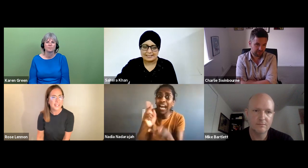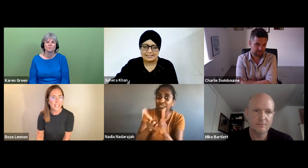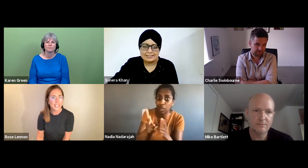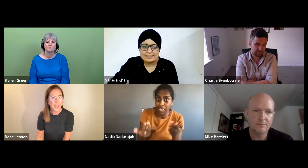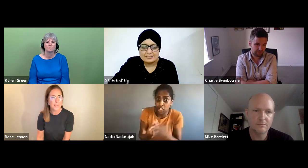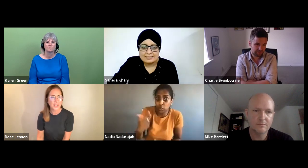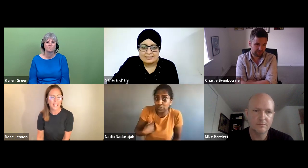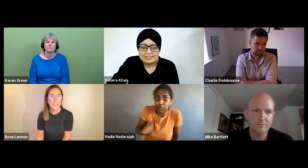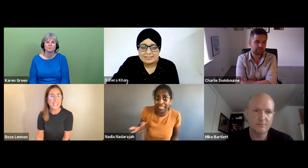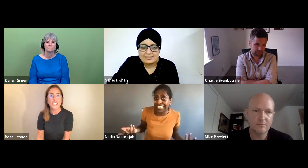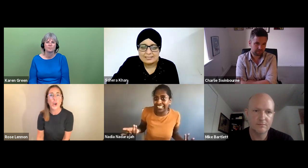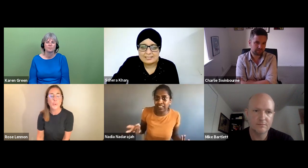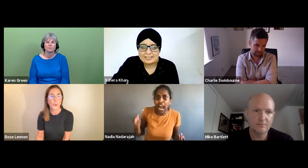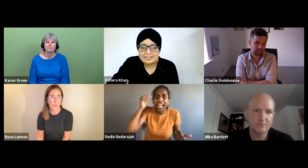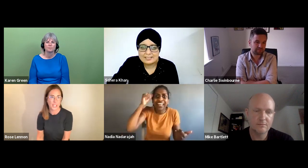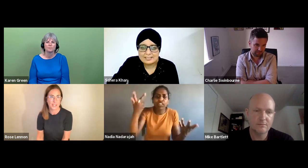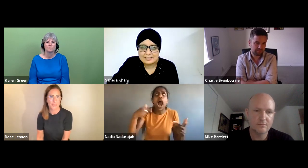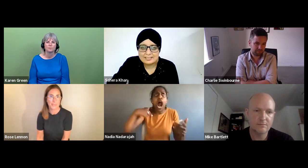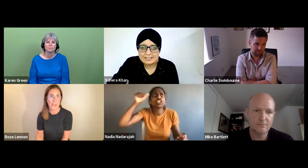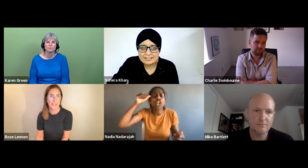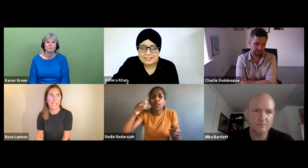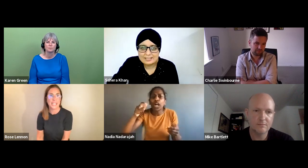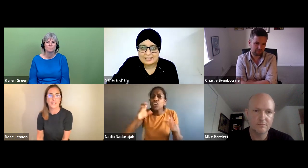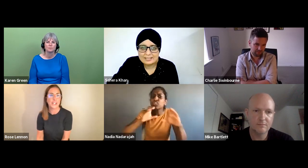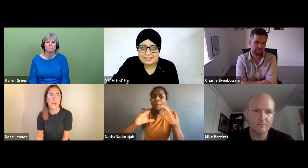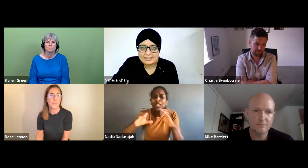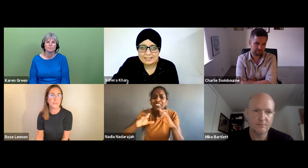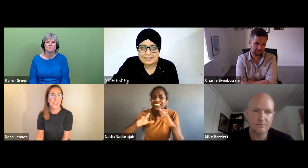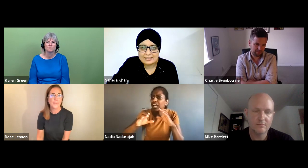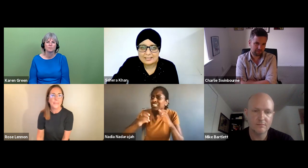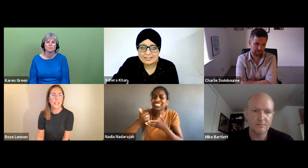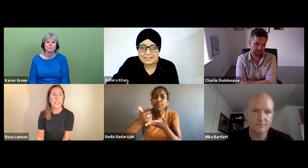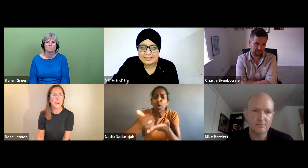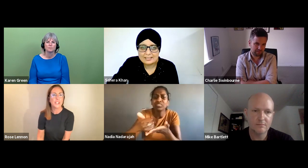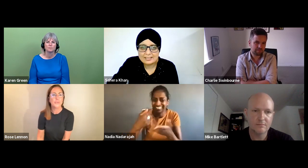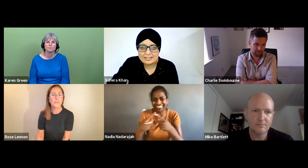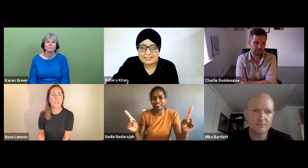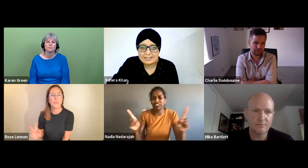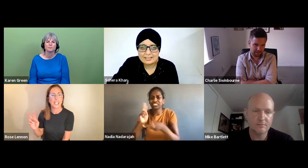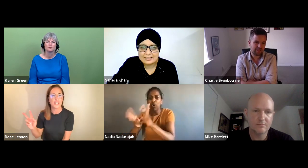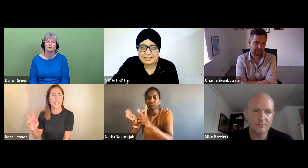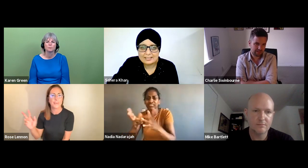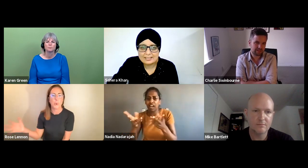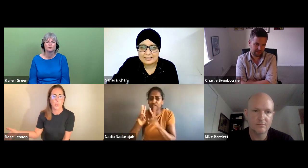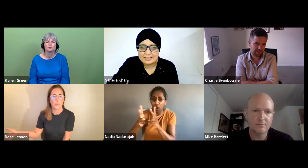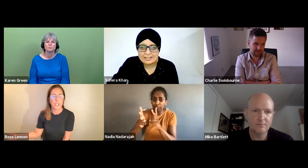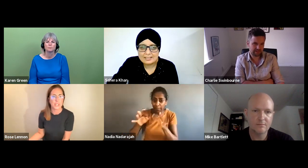an interpreter. And I didn't even know what the word interpreter meant. I didn't even know, you know, I knew communication support, which was